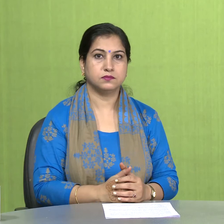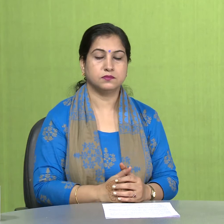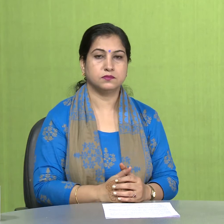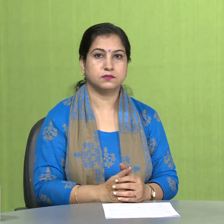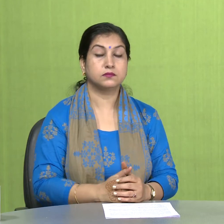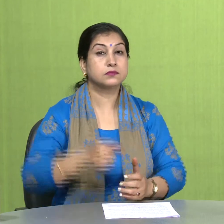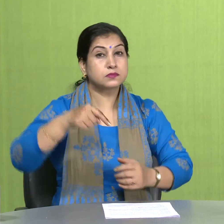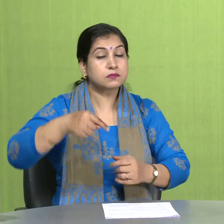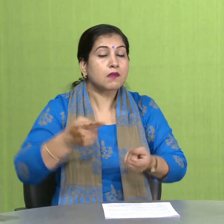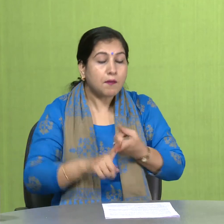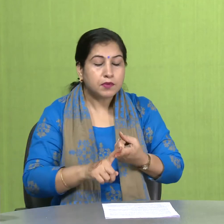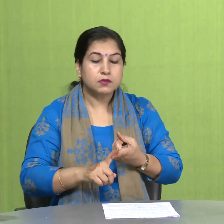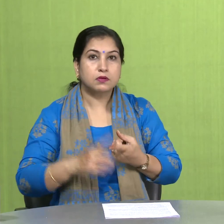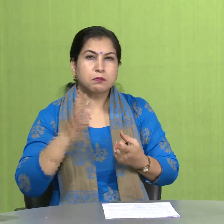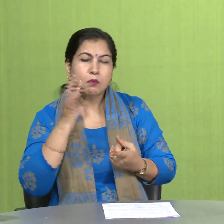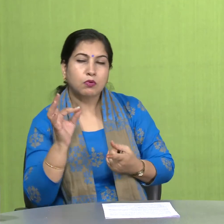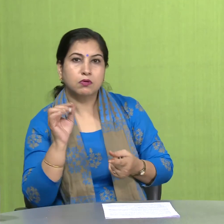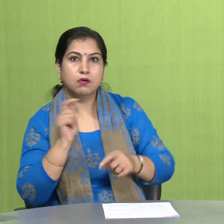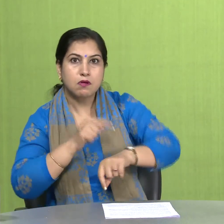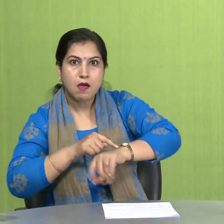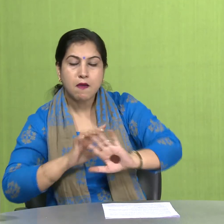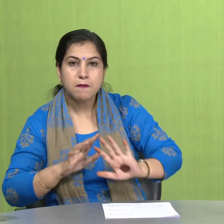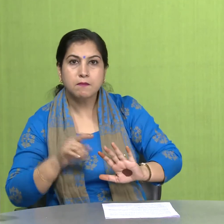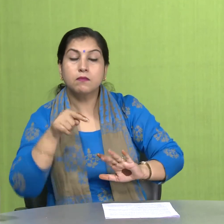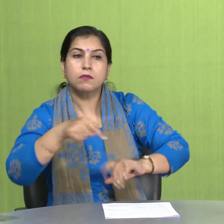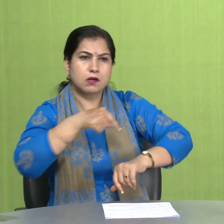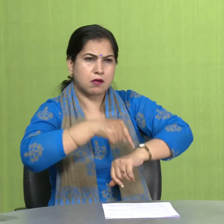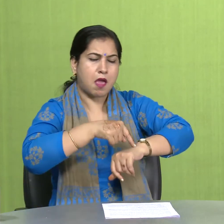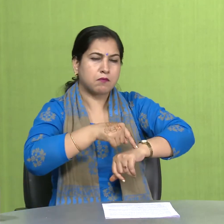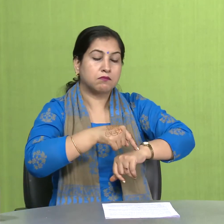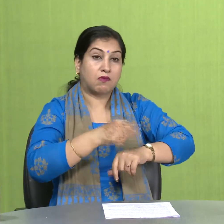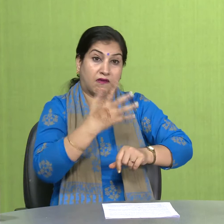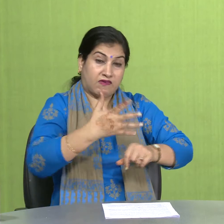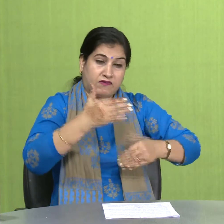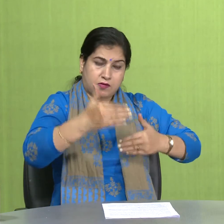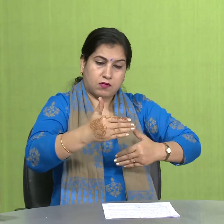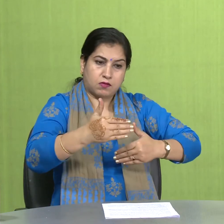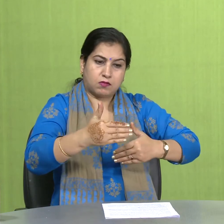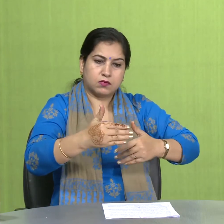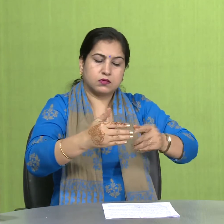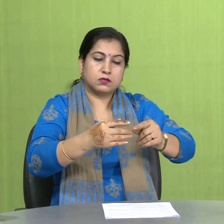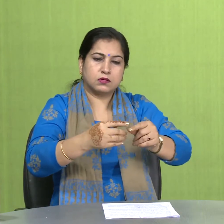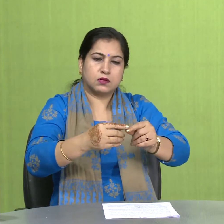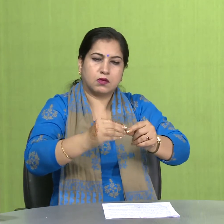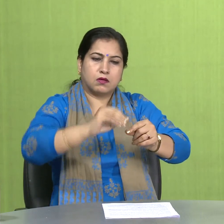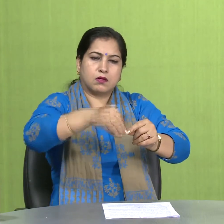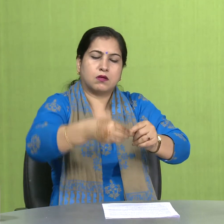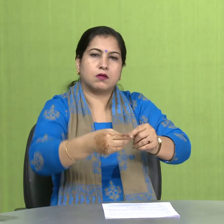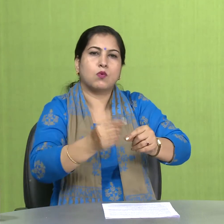During an emergency, its term can be extended for a period of 1 year.